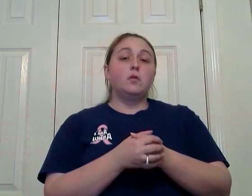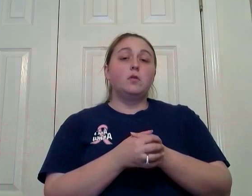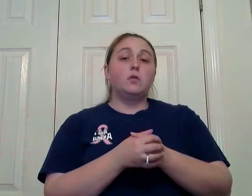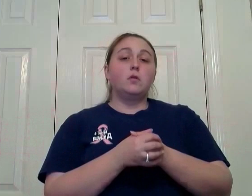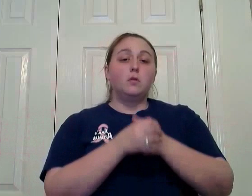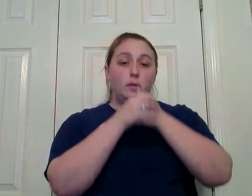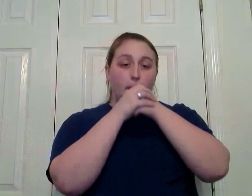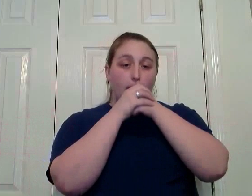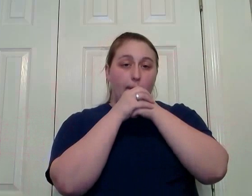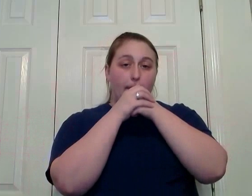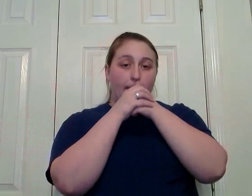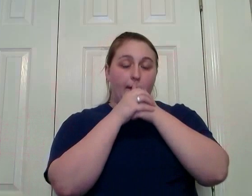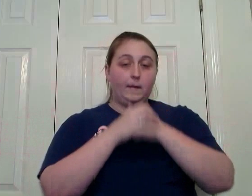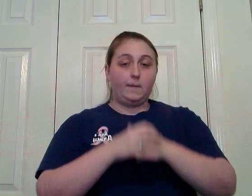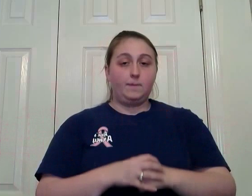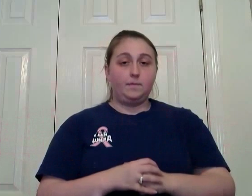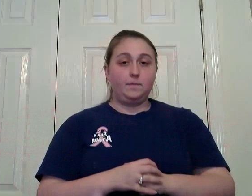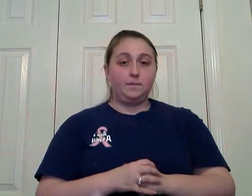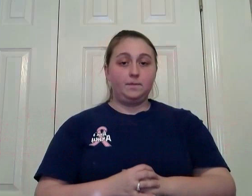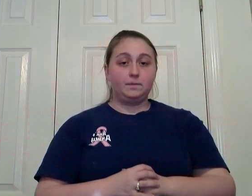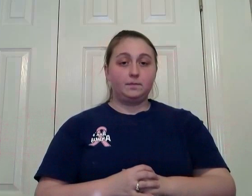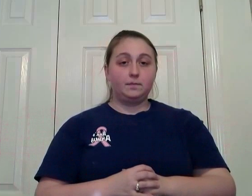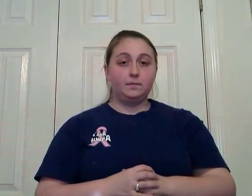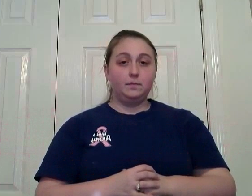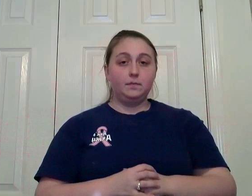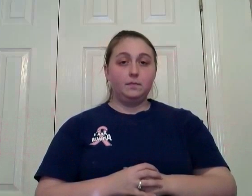Catalina is directly into the wind from where I want to go.